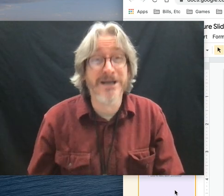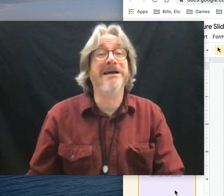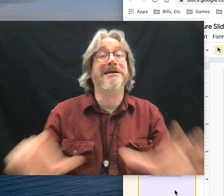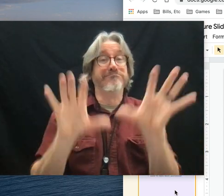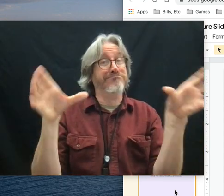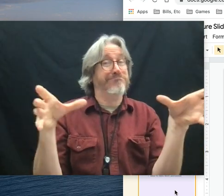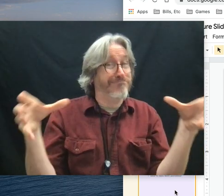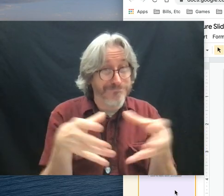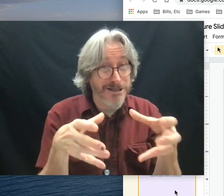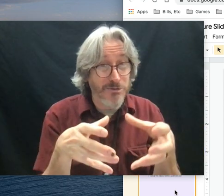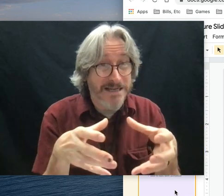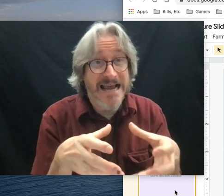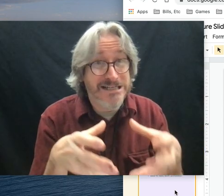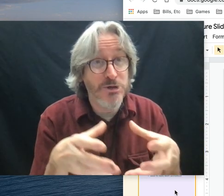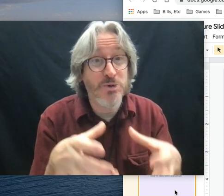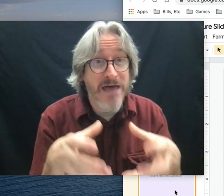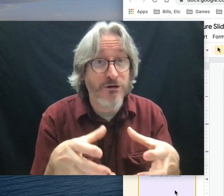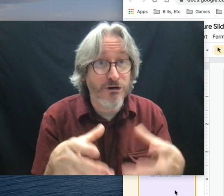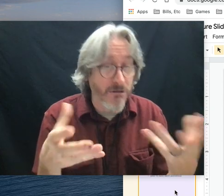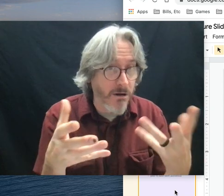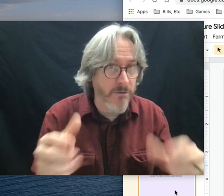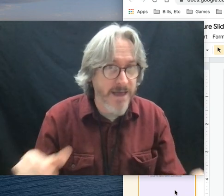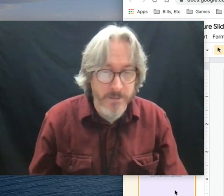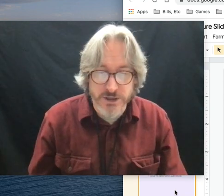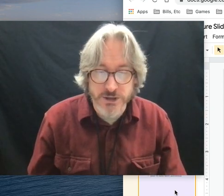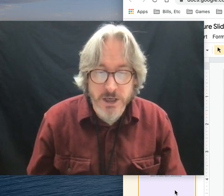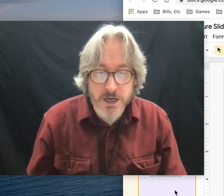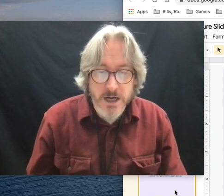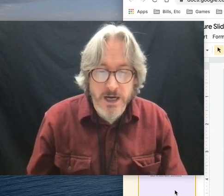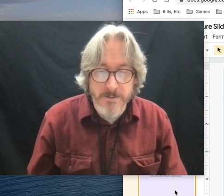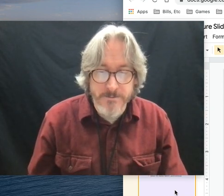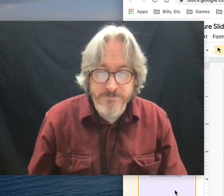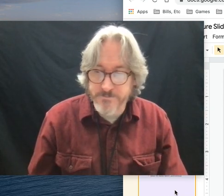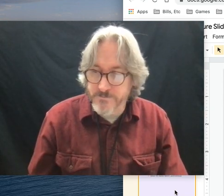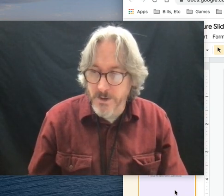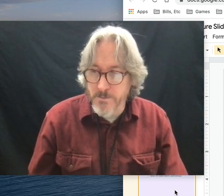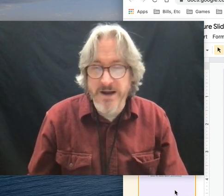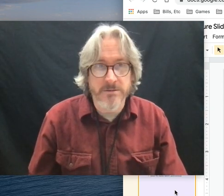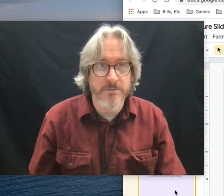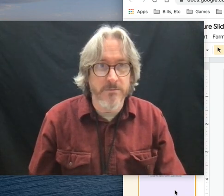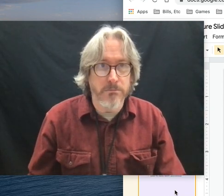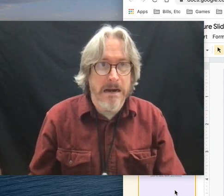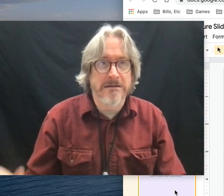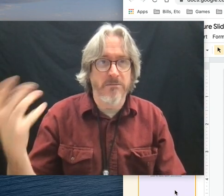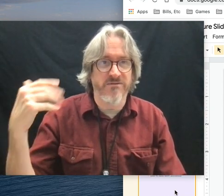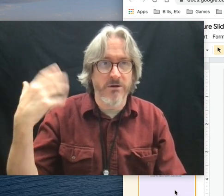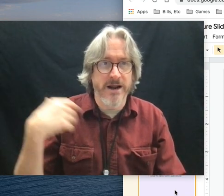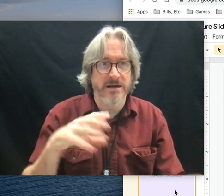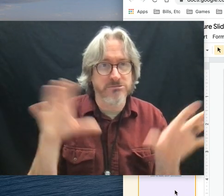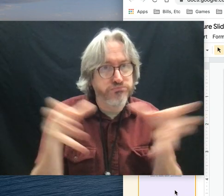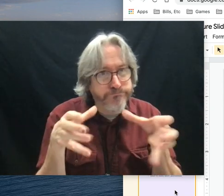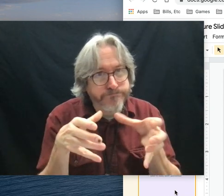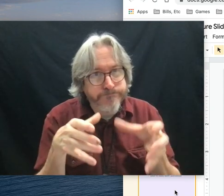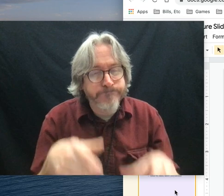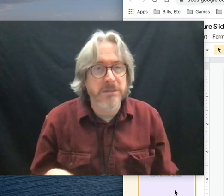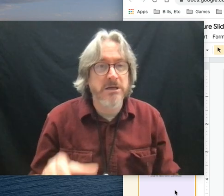COVID. We don't get together all that much. But back in the before